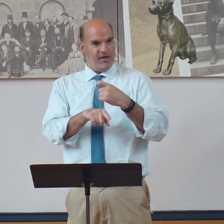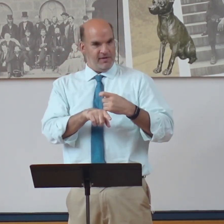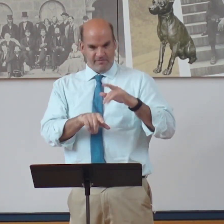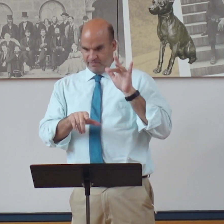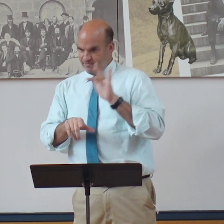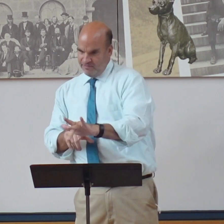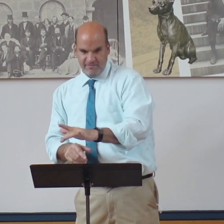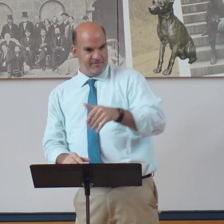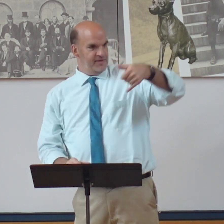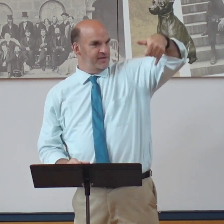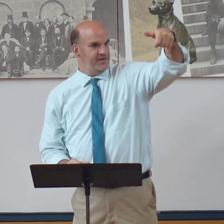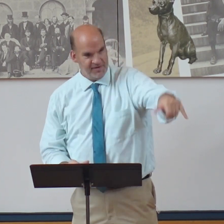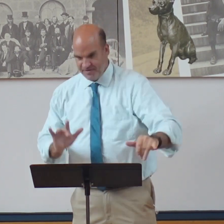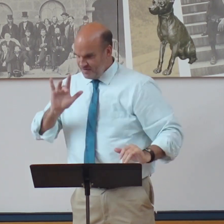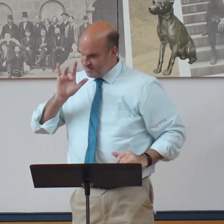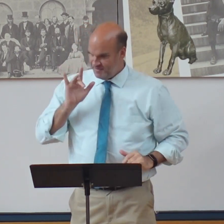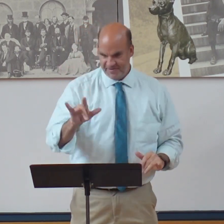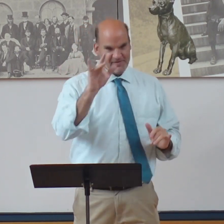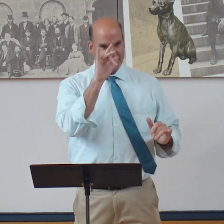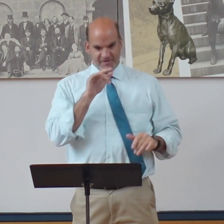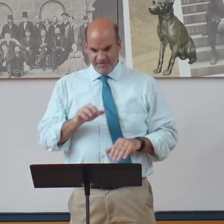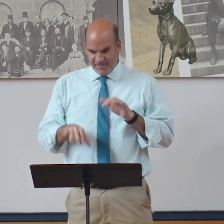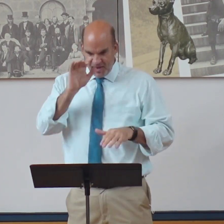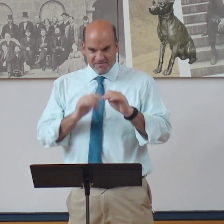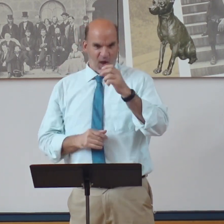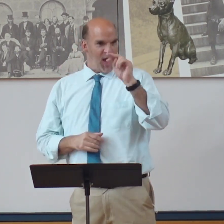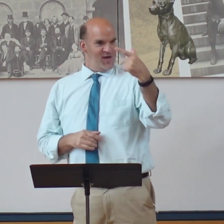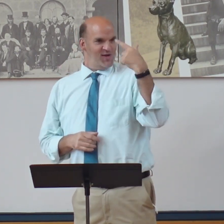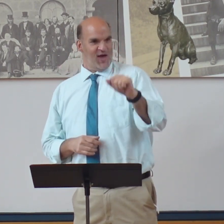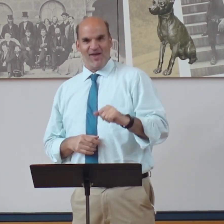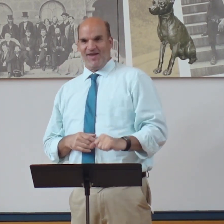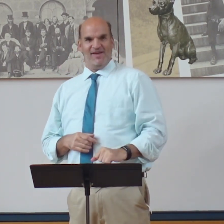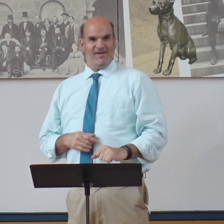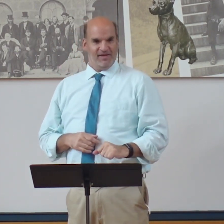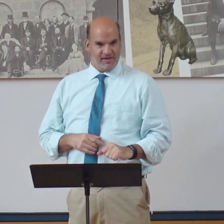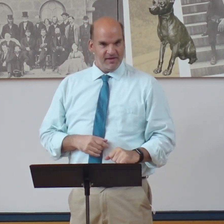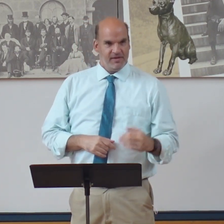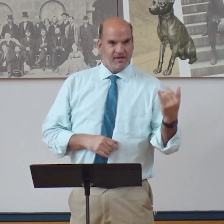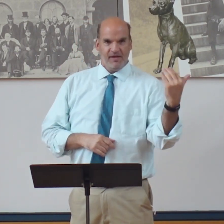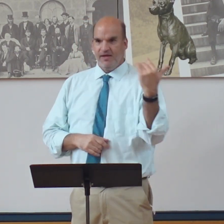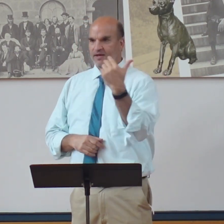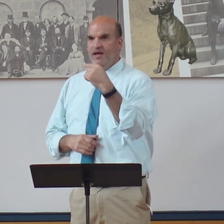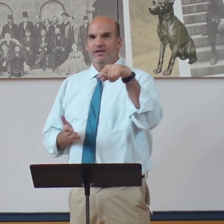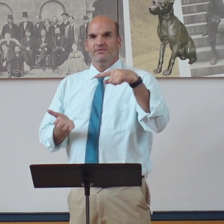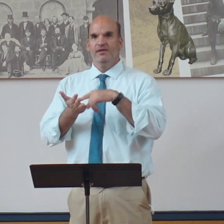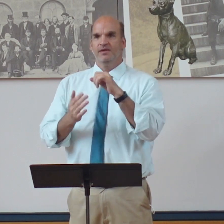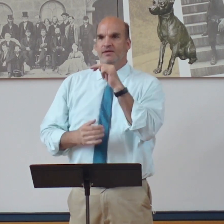And then she called once again, and I would do that again and start practicing typing my name. "Albert here, go ahead."